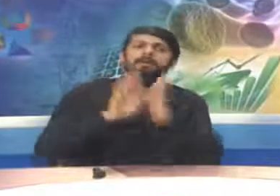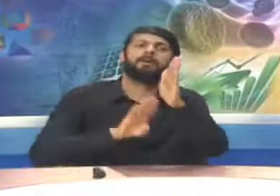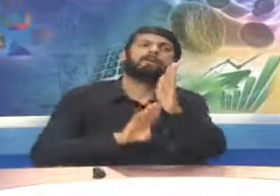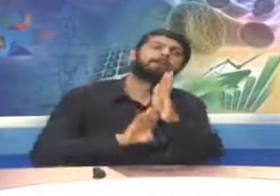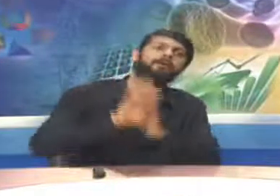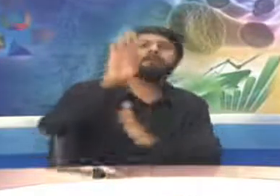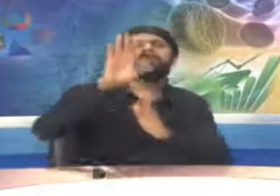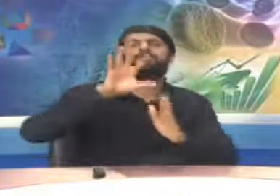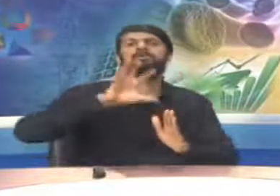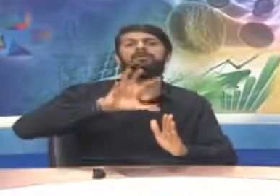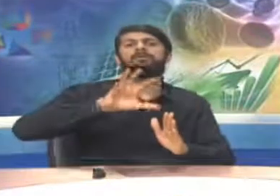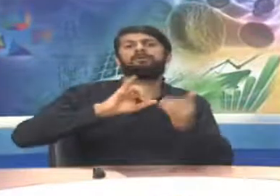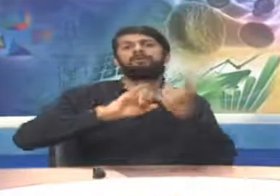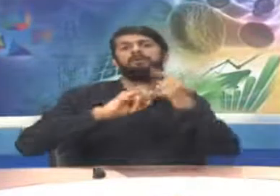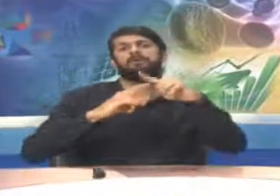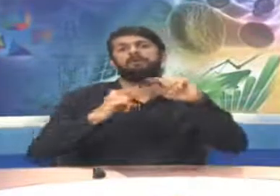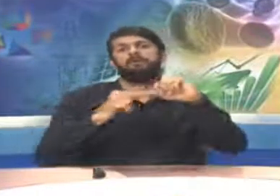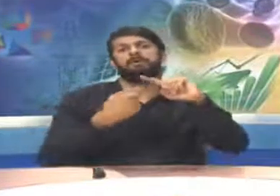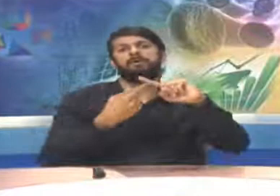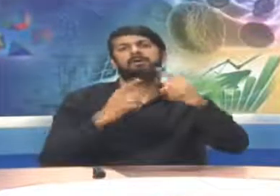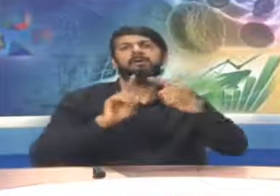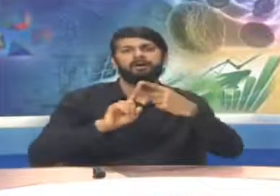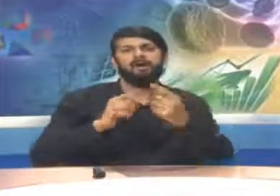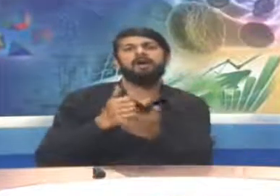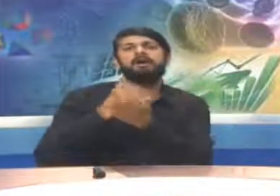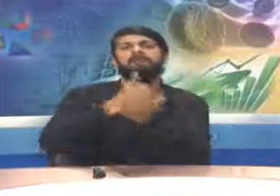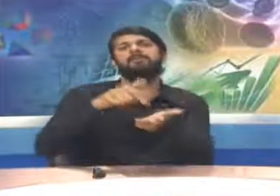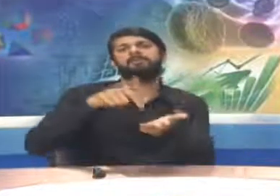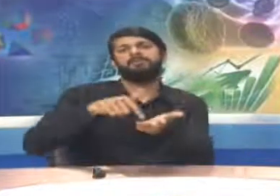state means less individual.